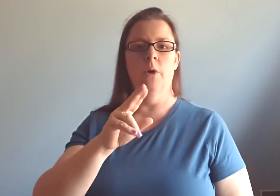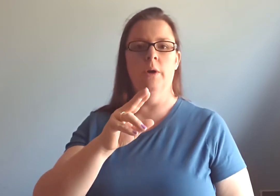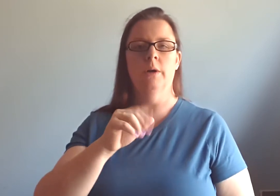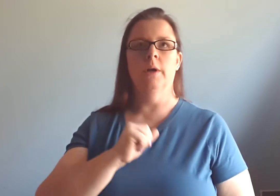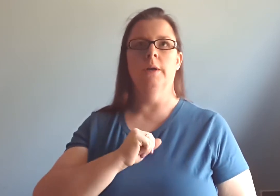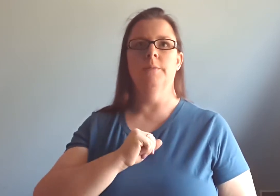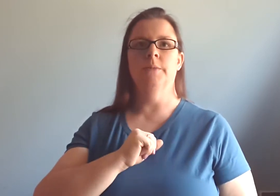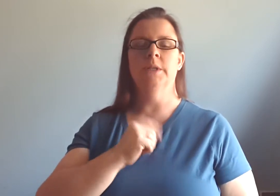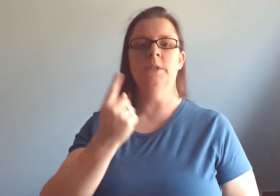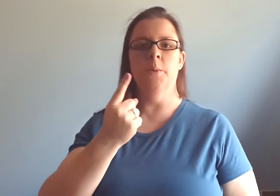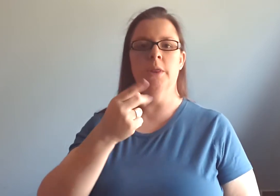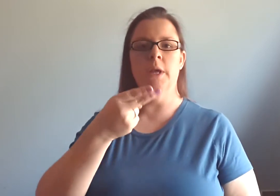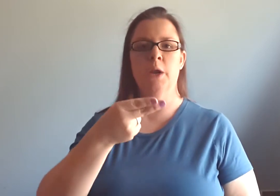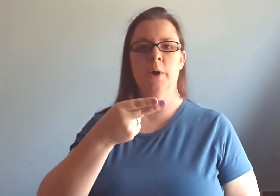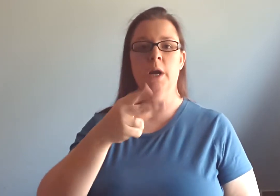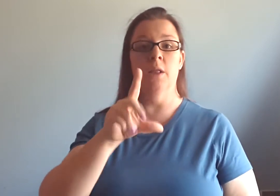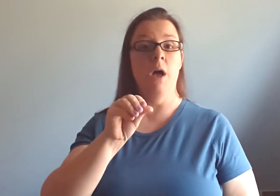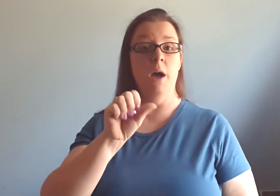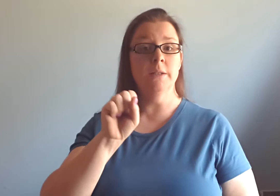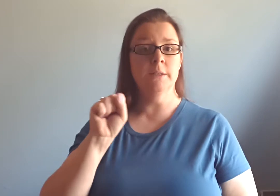or some of the hearing loss.